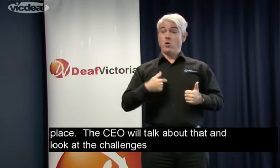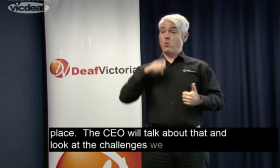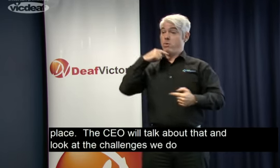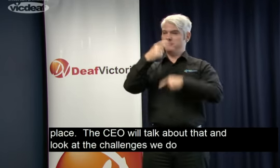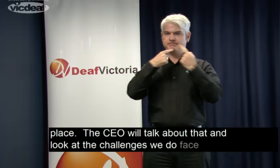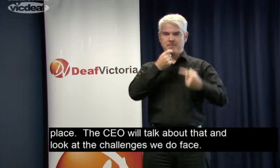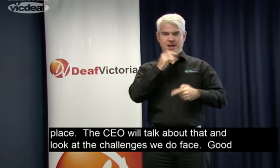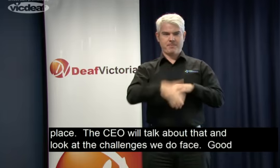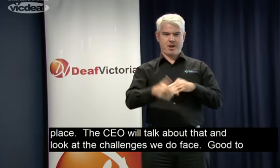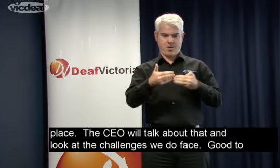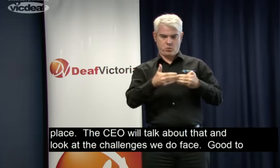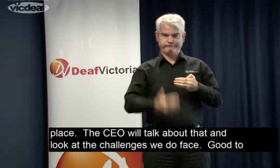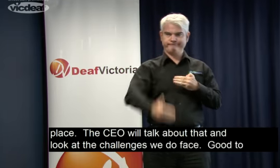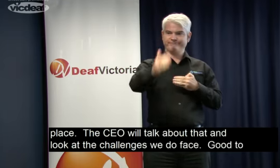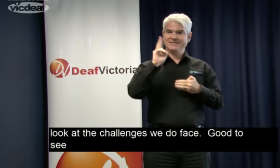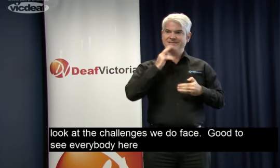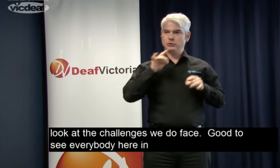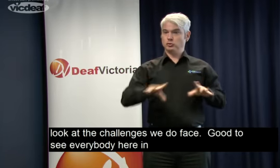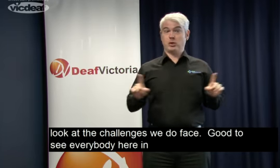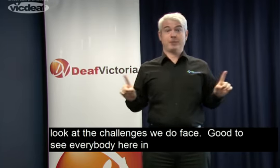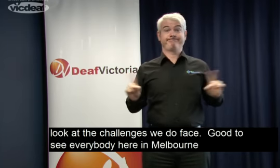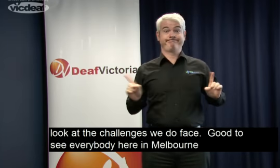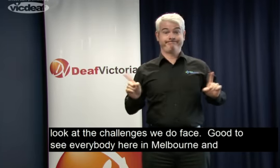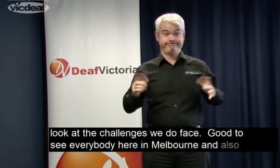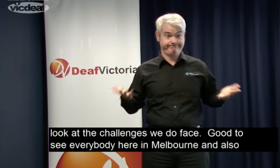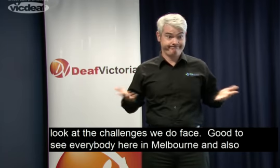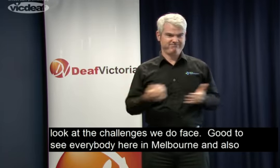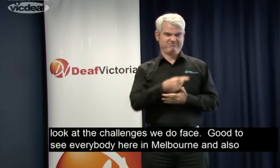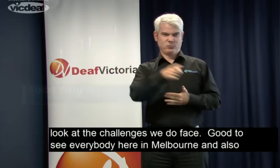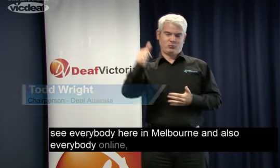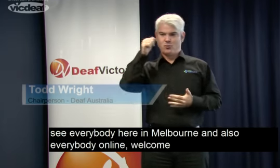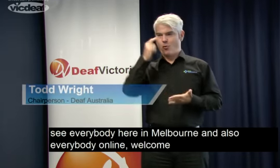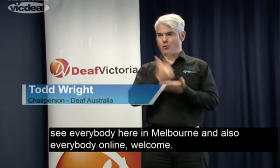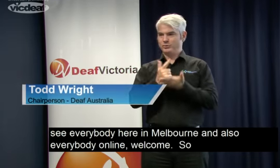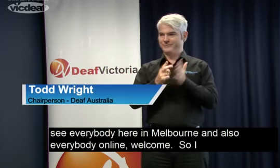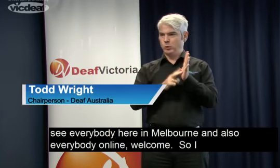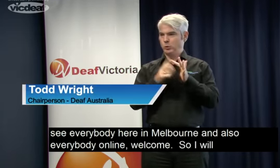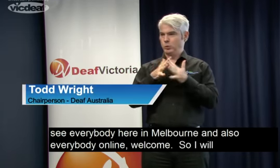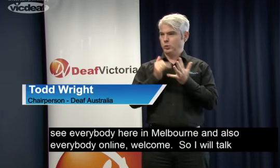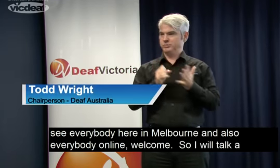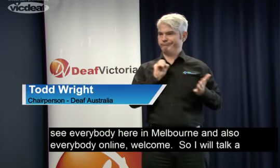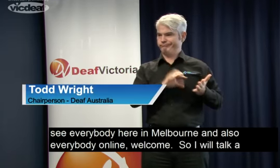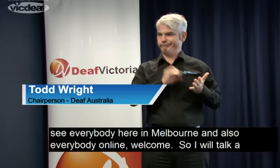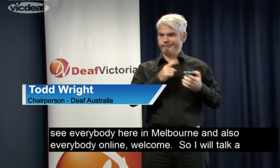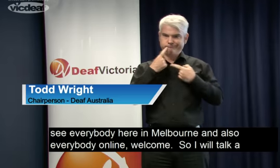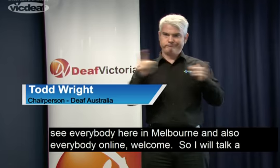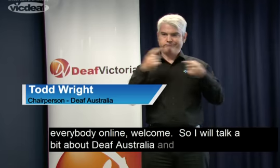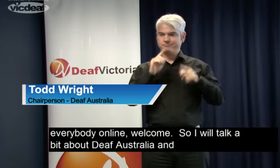Welcome. So we'll talk a little bit about Deaf Australia and what is happening from now into the future. And I'm sure you've heard lots of